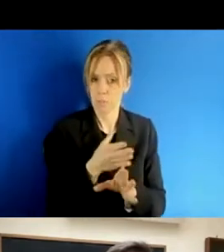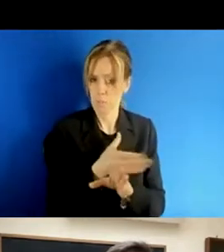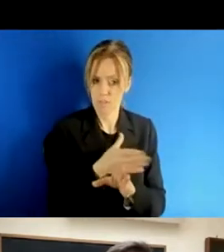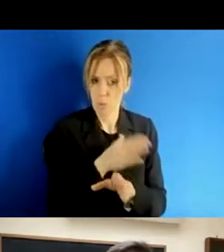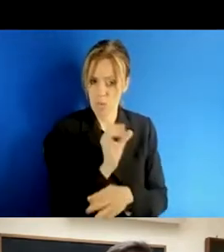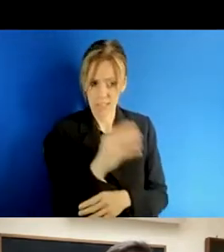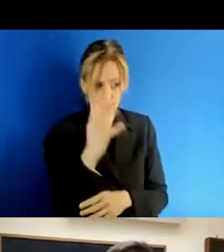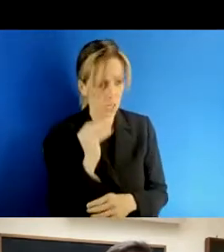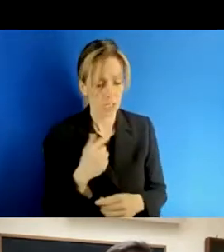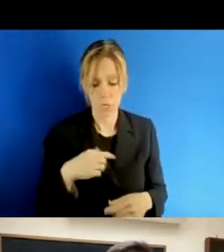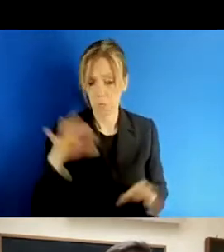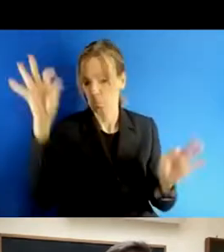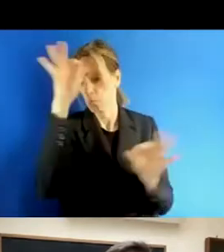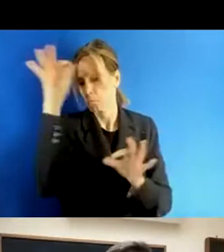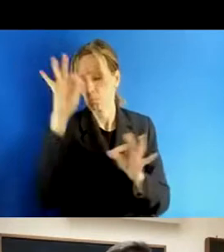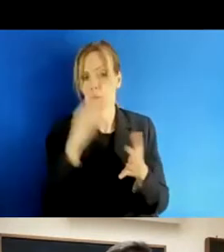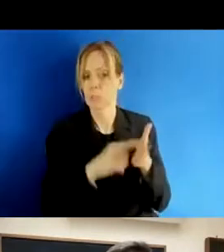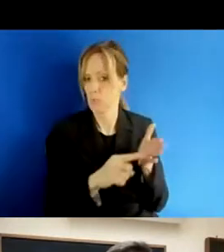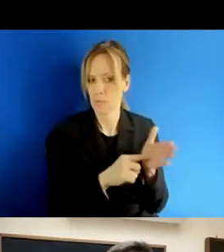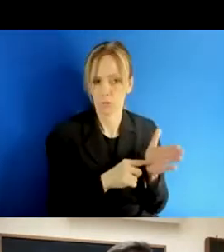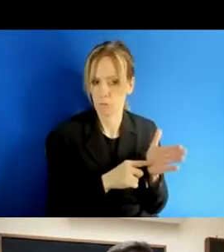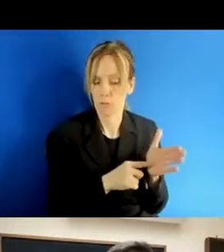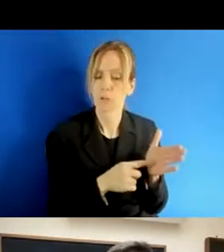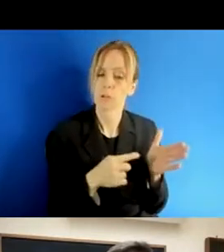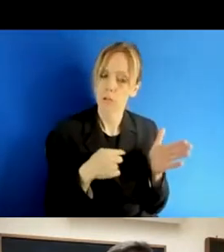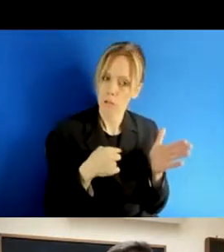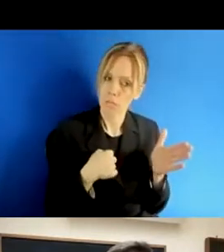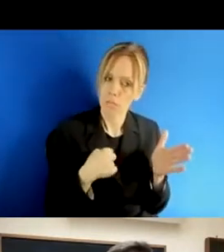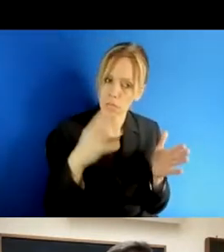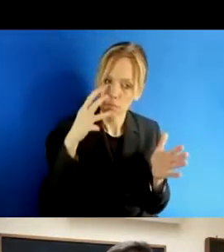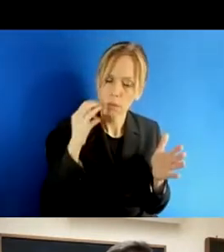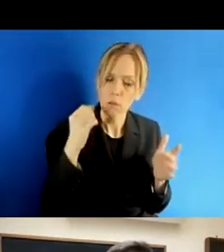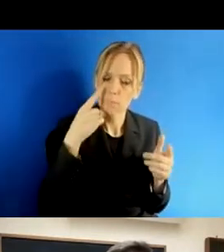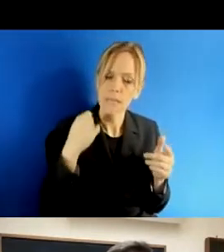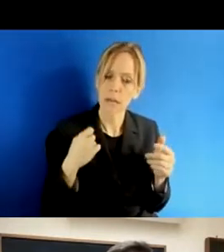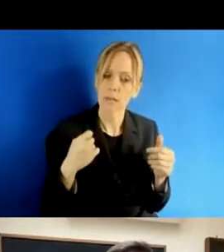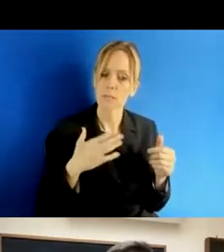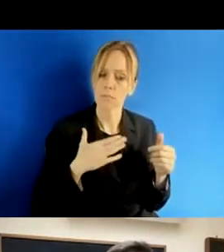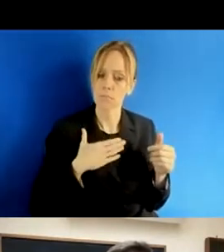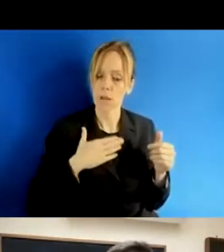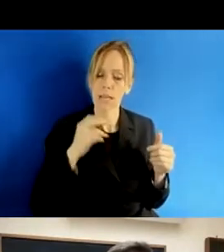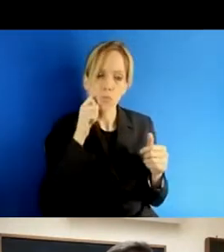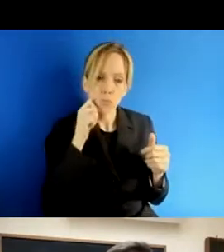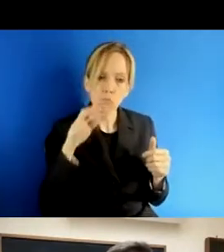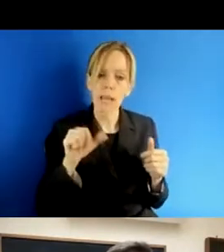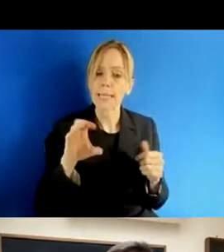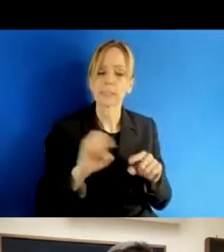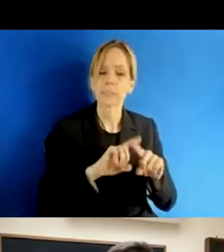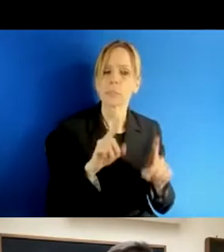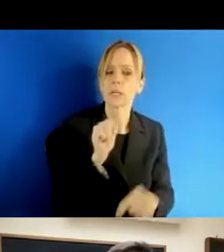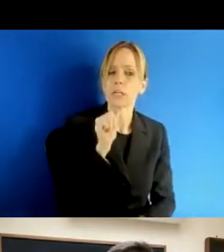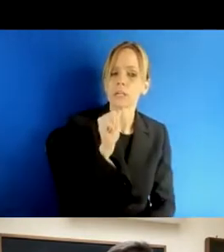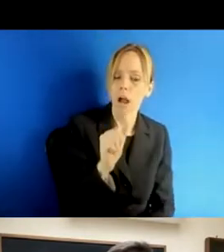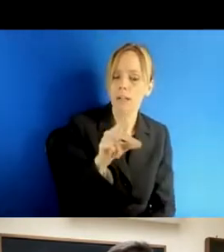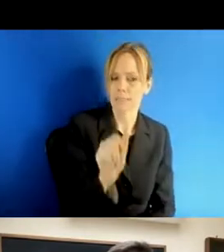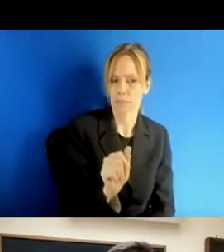what discrimination was. I'd experienced it from my race, but not my disability. The liberatory